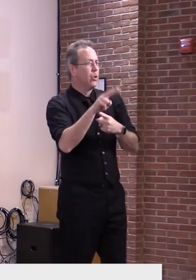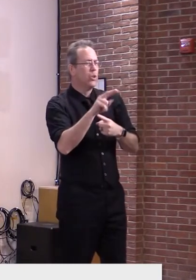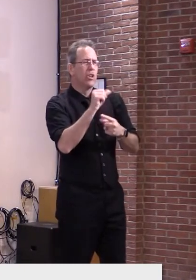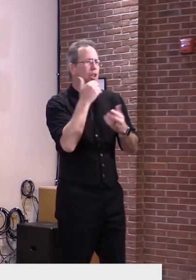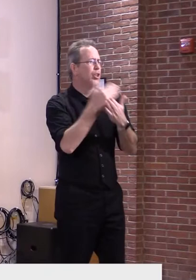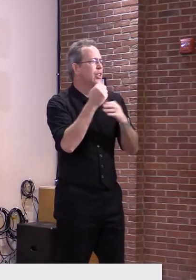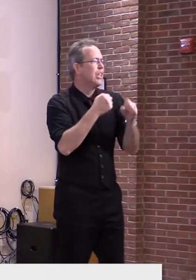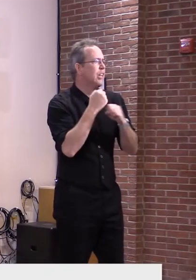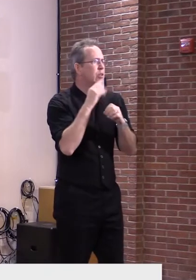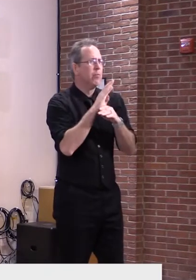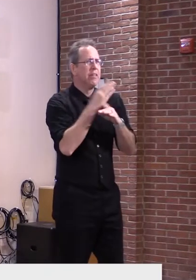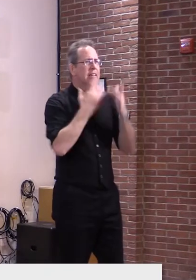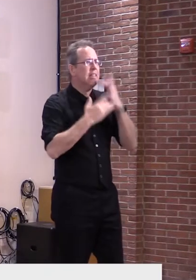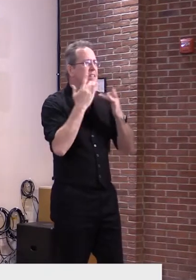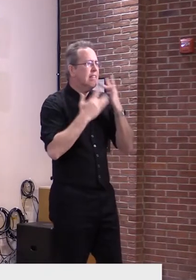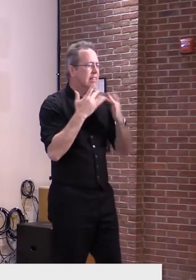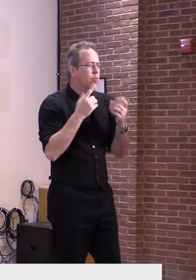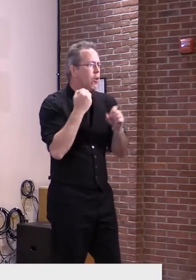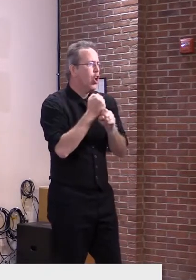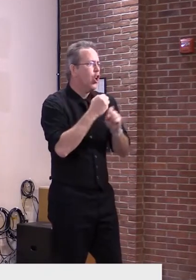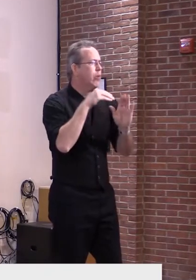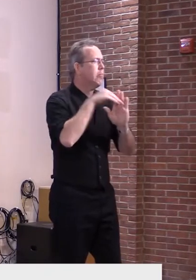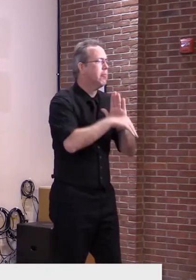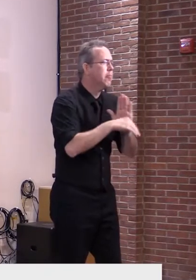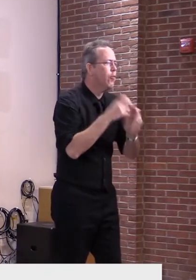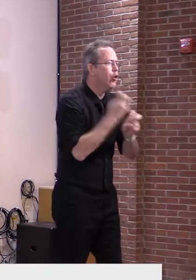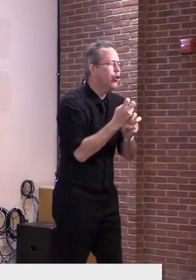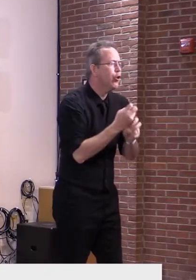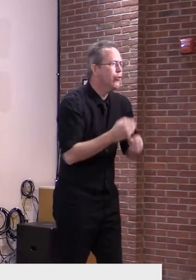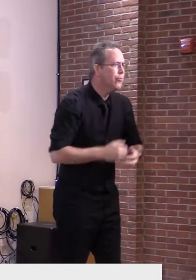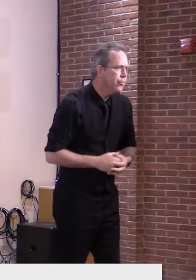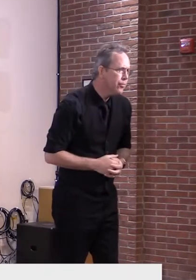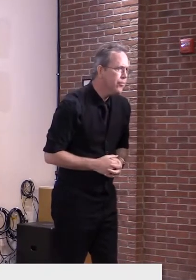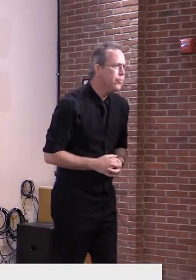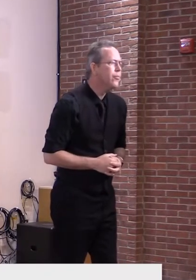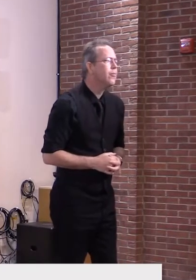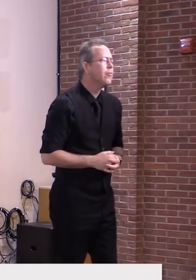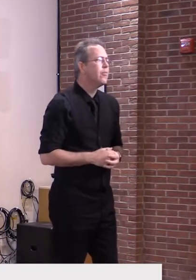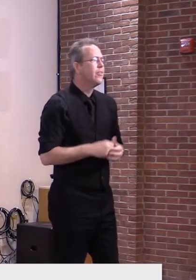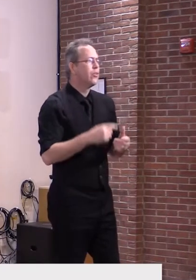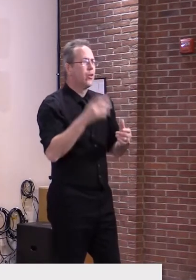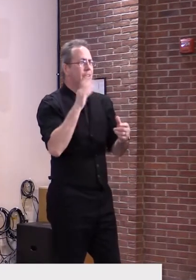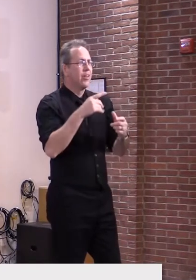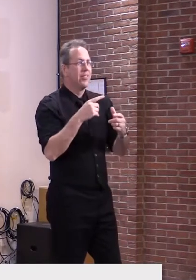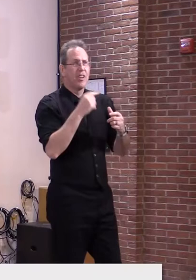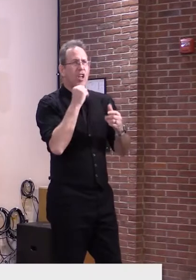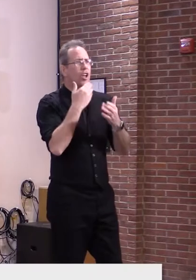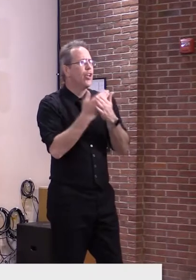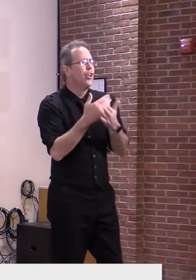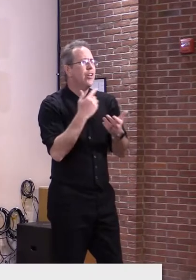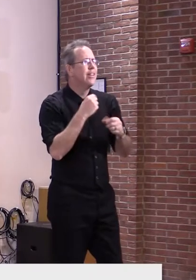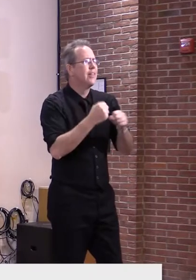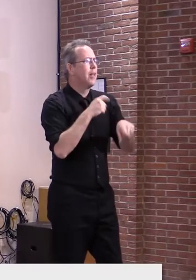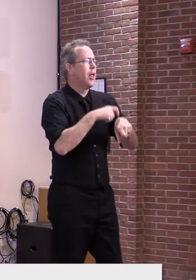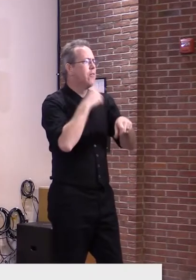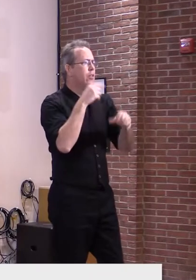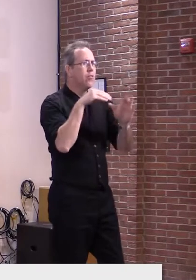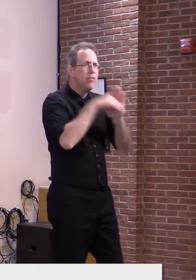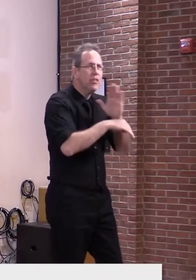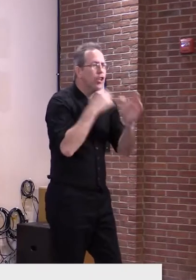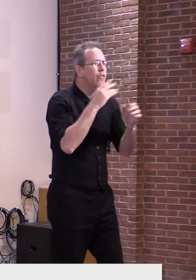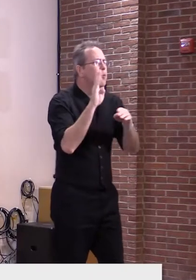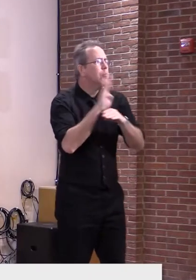recessions are not kind to the stock market, they aren't kind to the economy, and they aren't going to be kind to the state of Vermont, in particular,